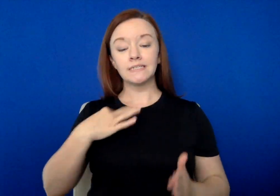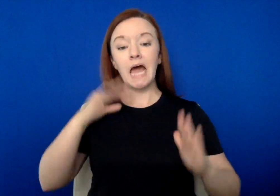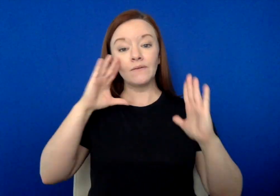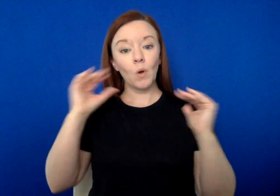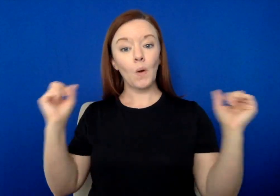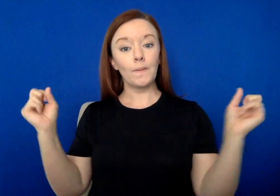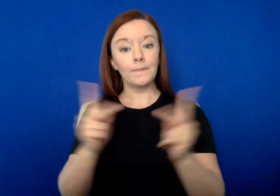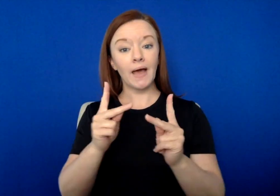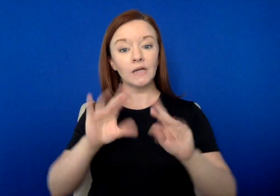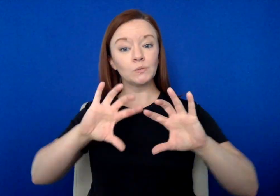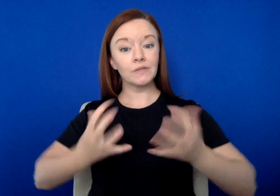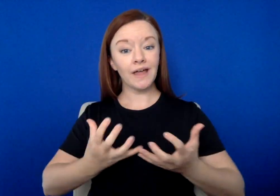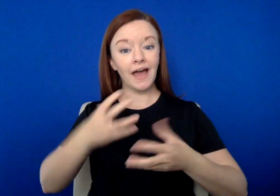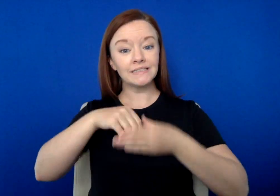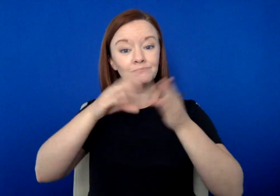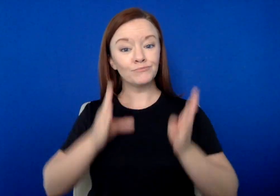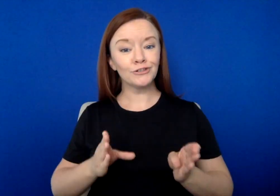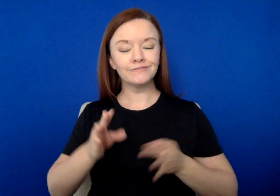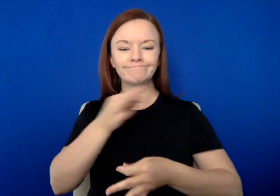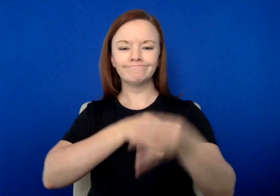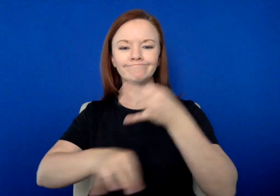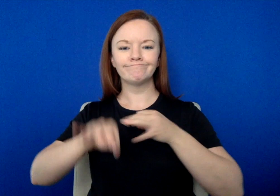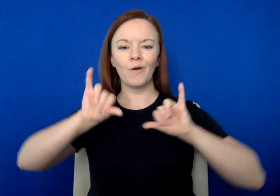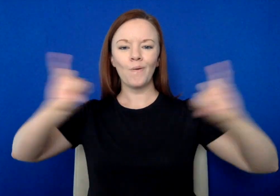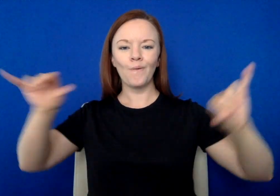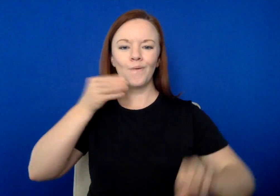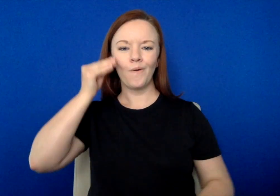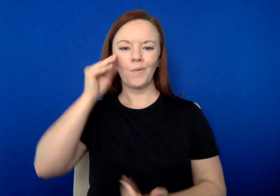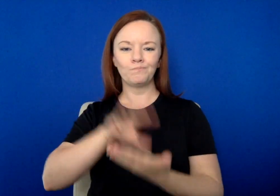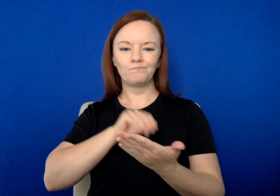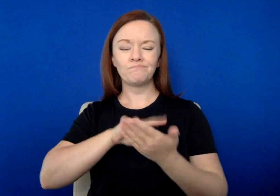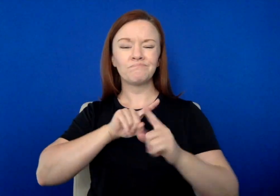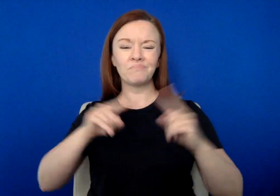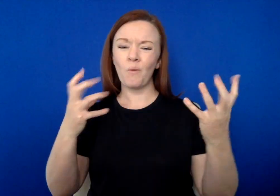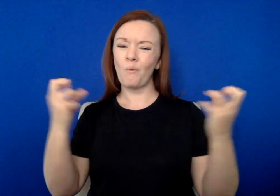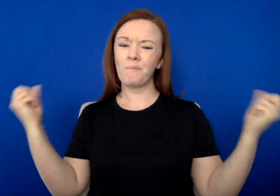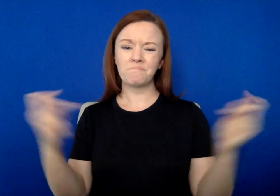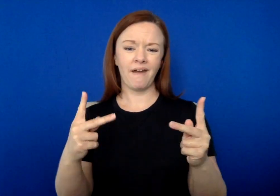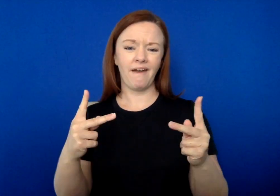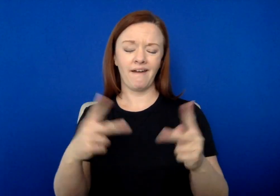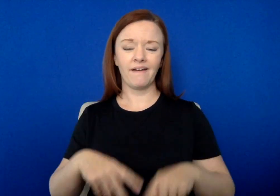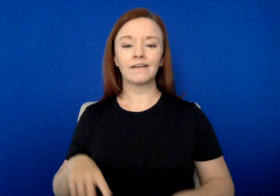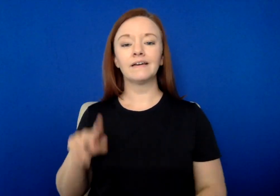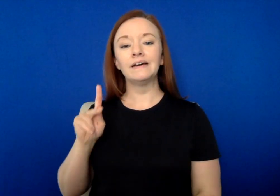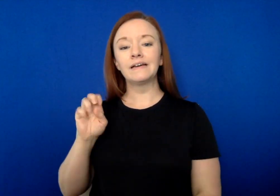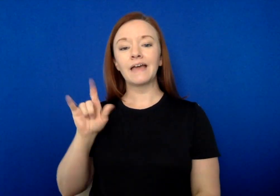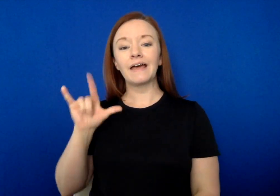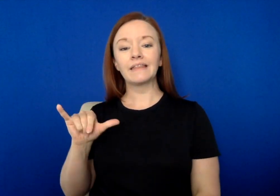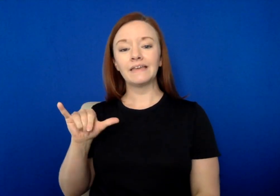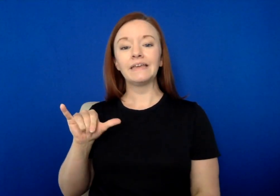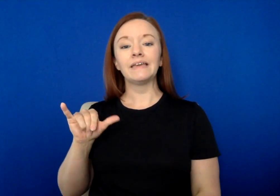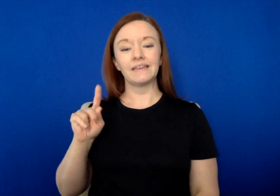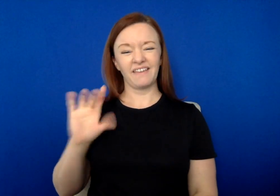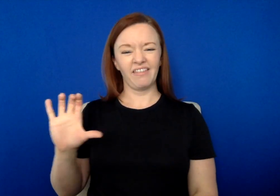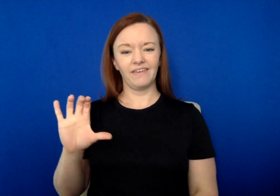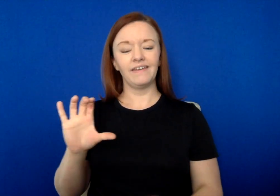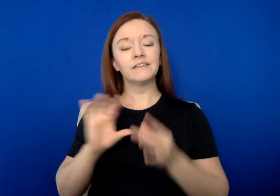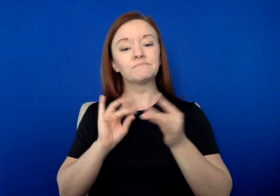to return to classrooms are instead learning from home, and they want desperately to be back. We're all longing for that day when we can see